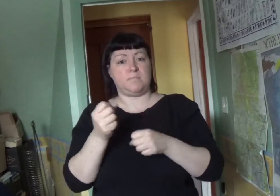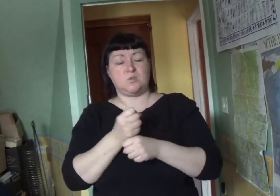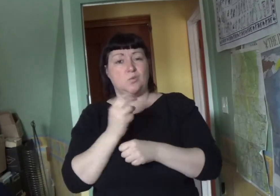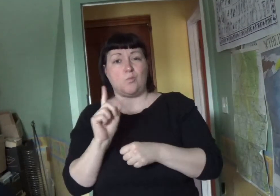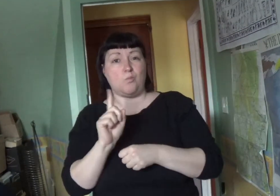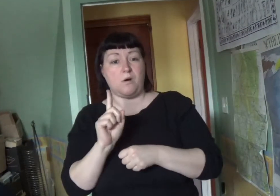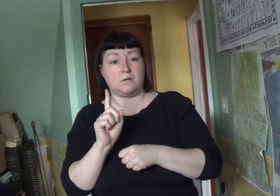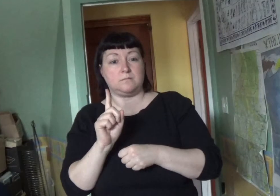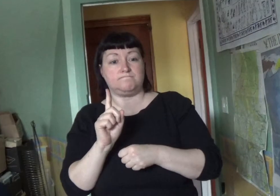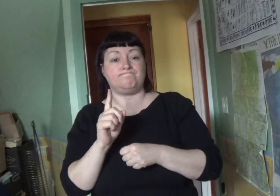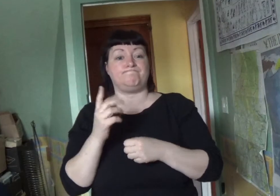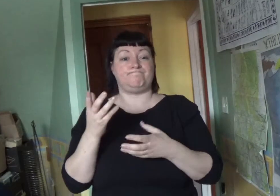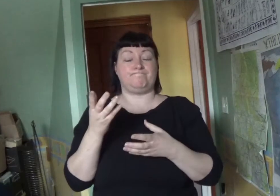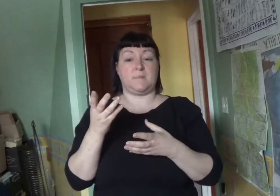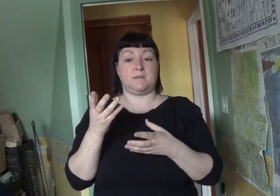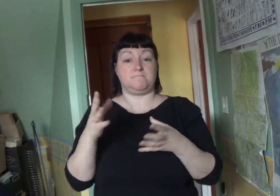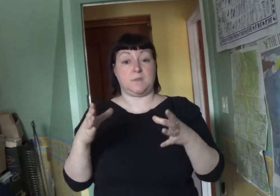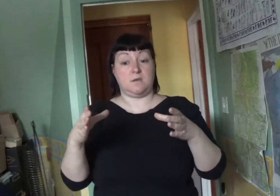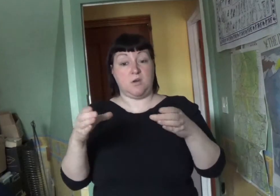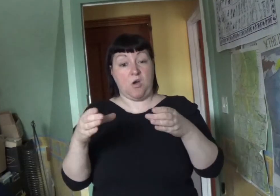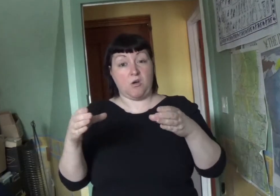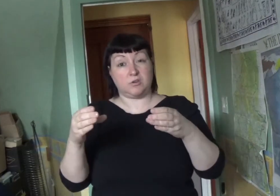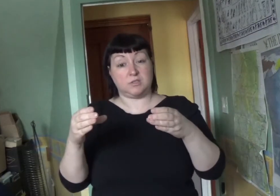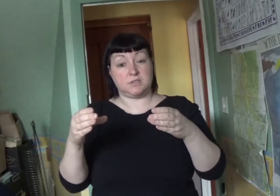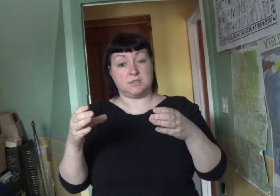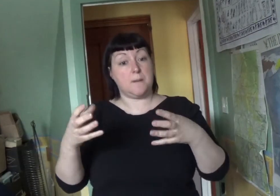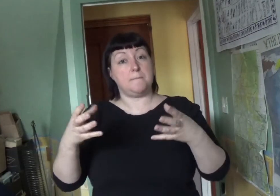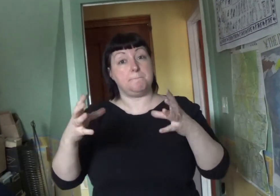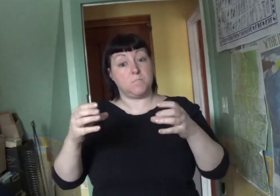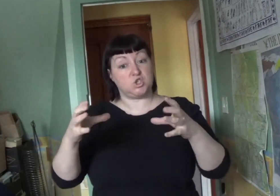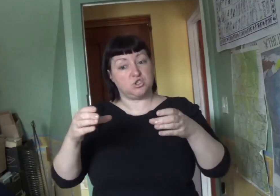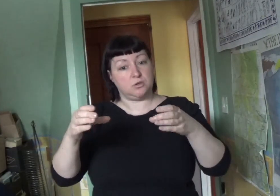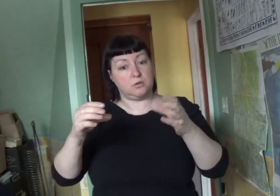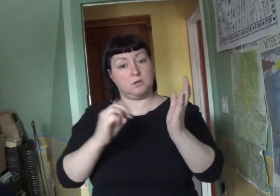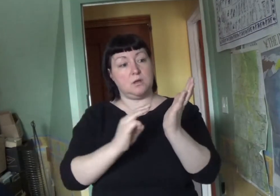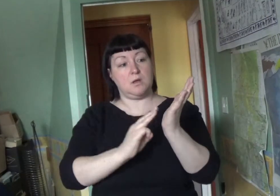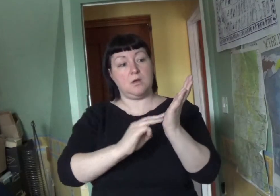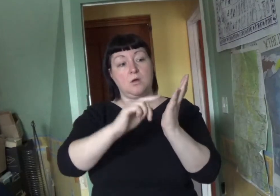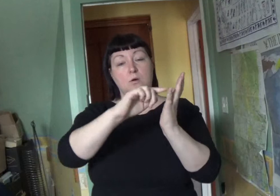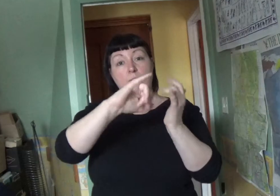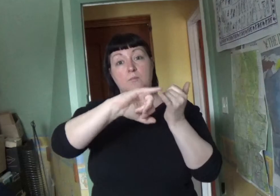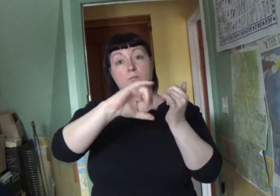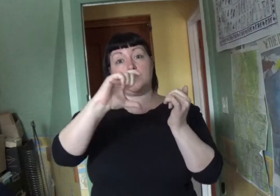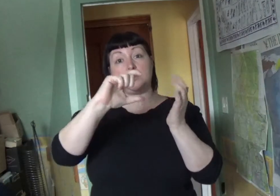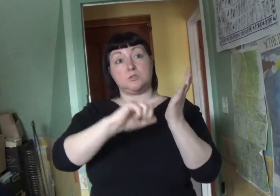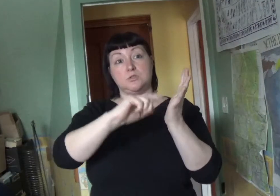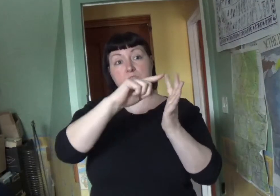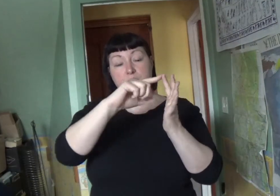heart muscle itself. I mean, remember, the heart is made up of thousands and thousands, actually tens and thousands of cells,